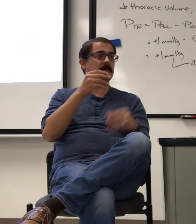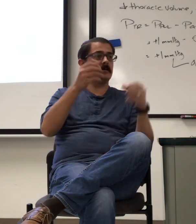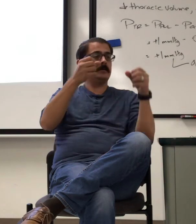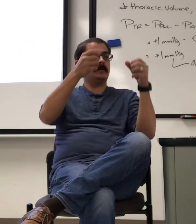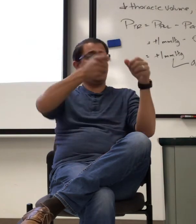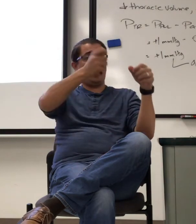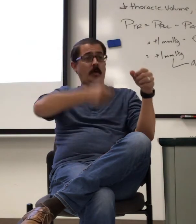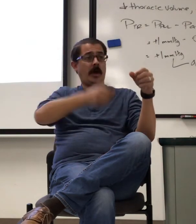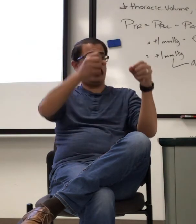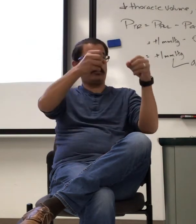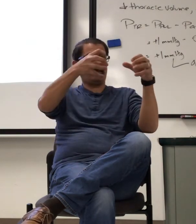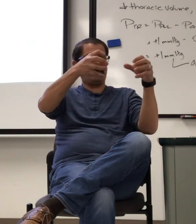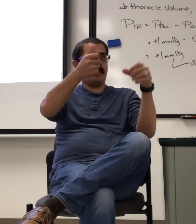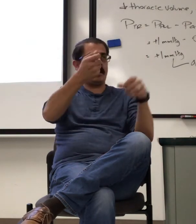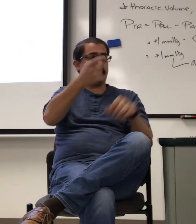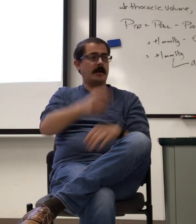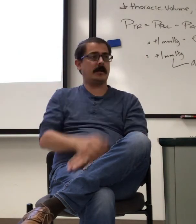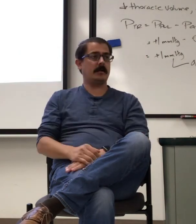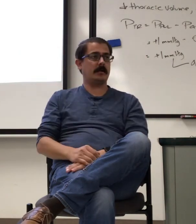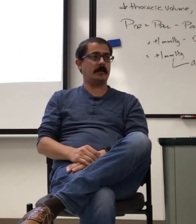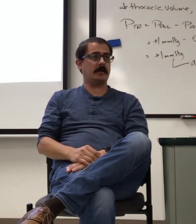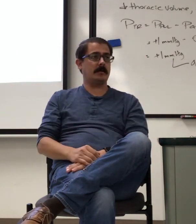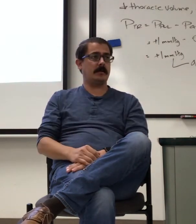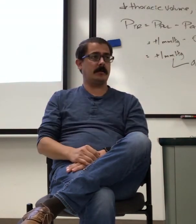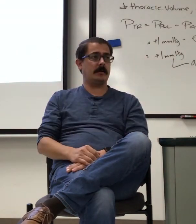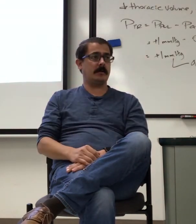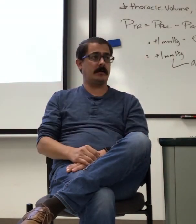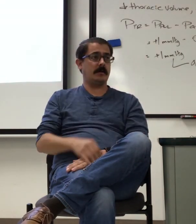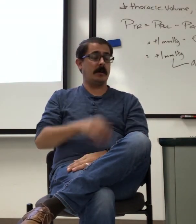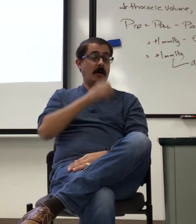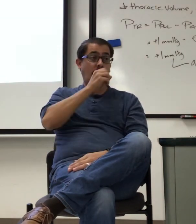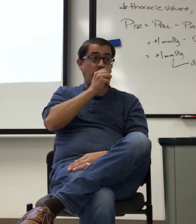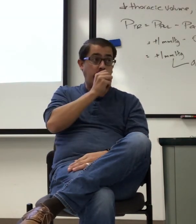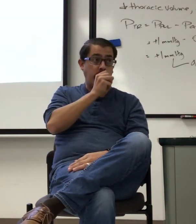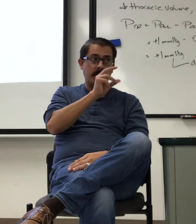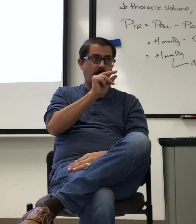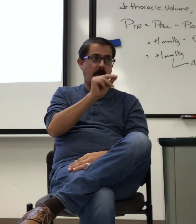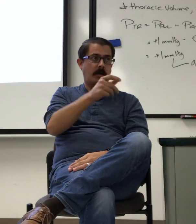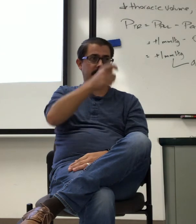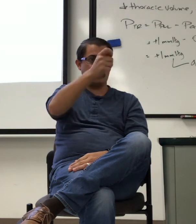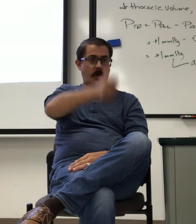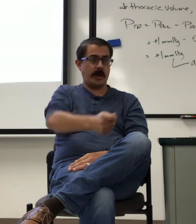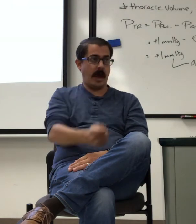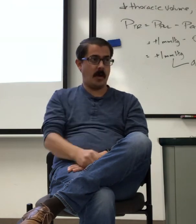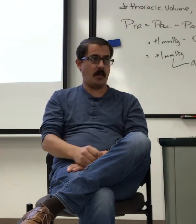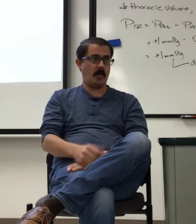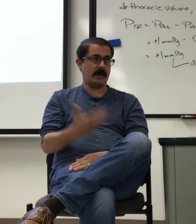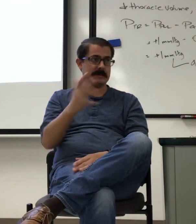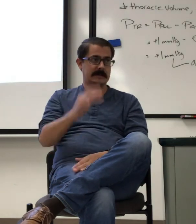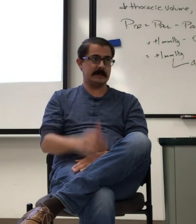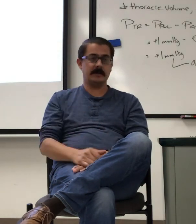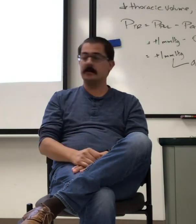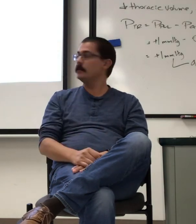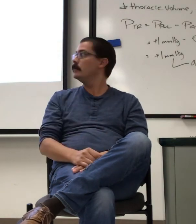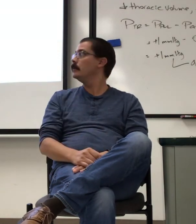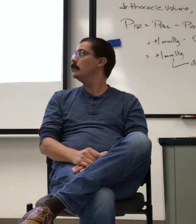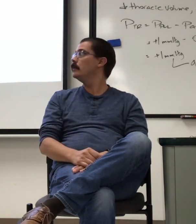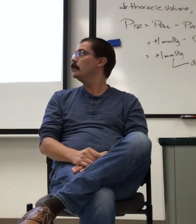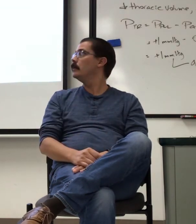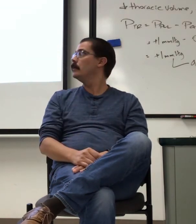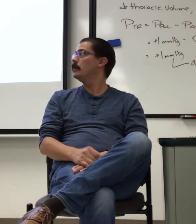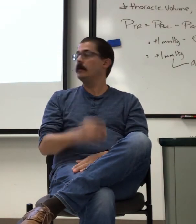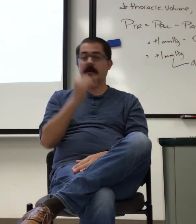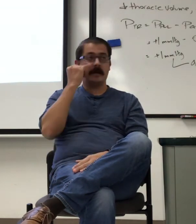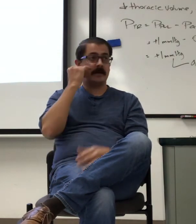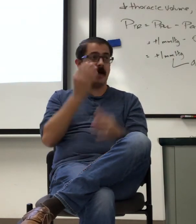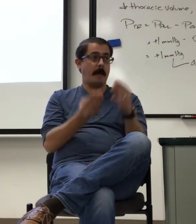inflated a little bit? Now, was I blowing into it? No, I just pulled down, that's all I did, and air flows in. Now what happens when I push